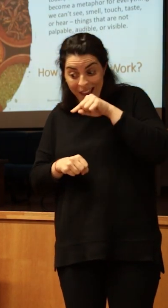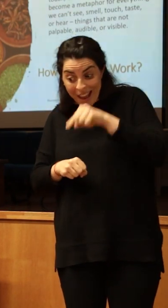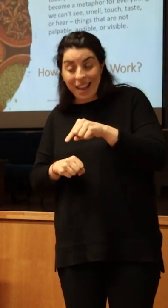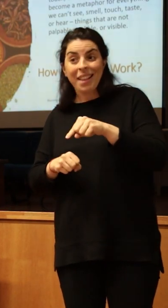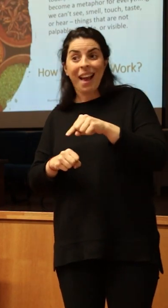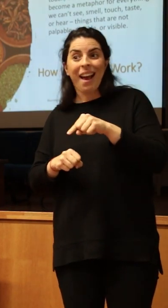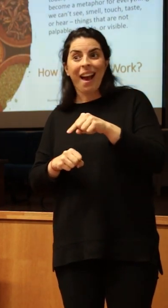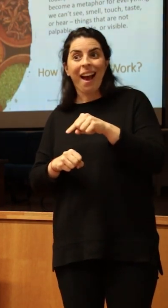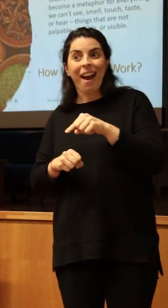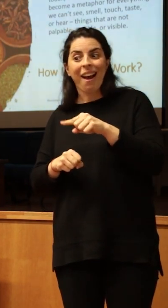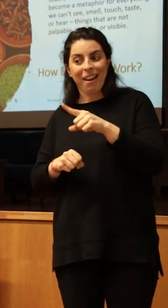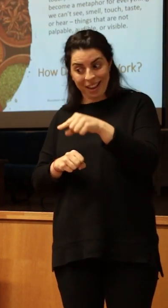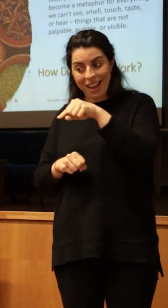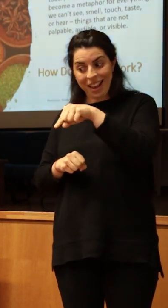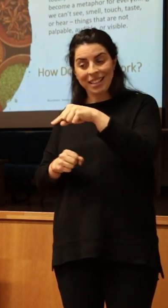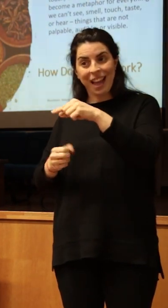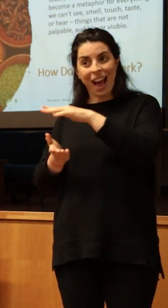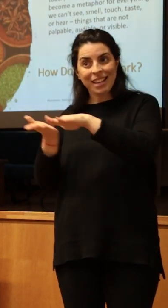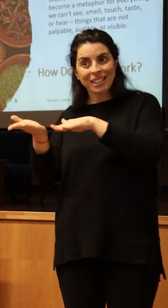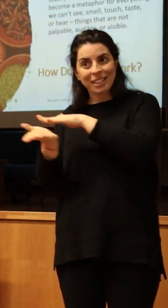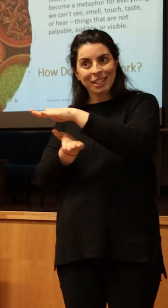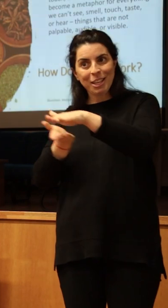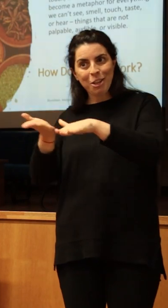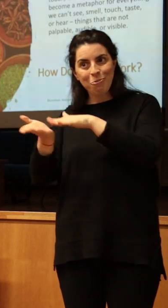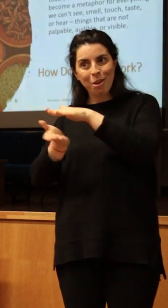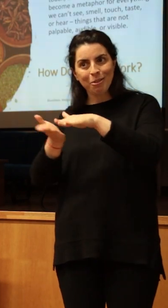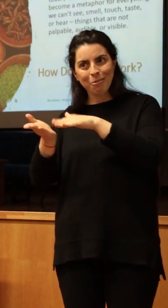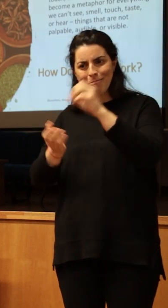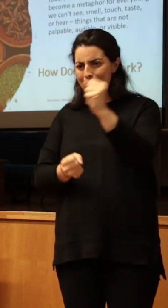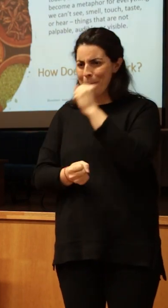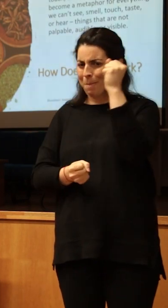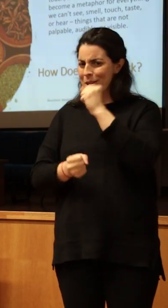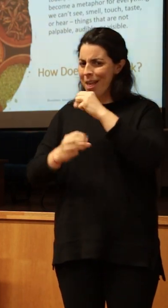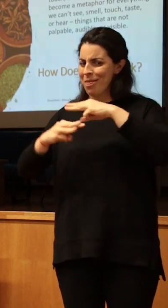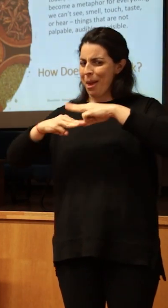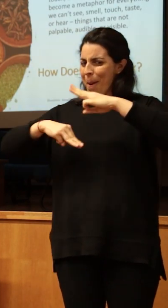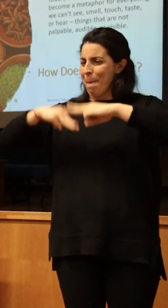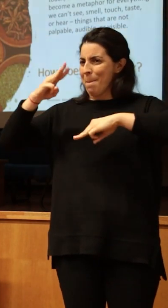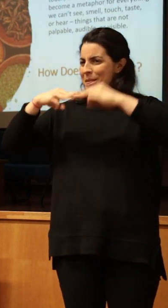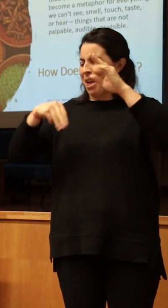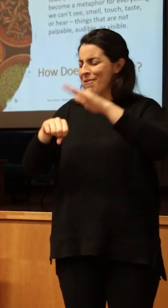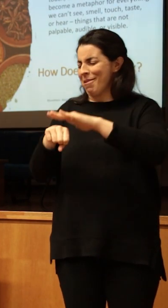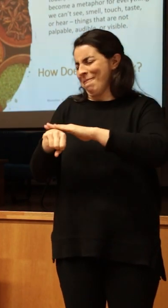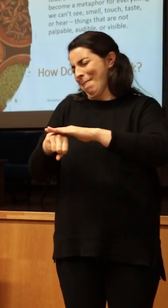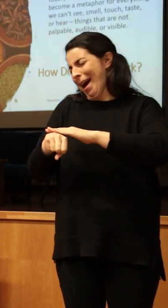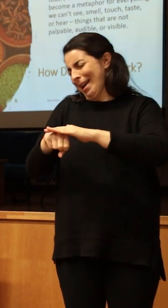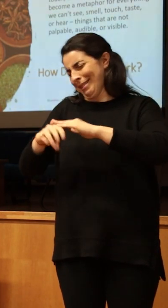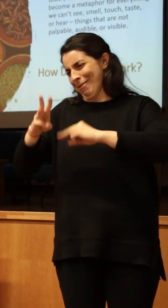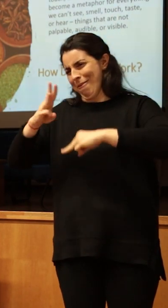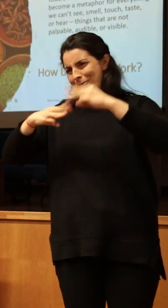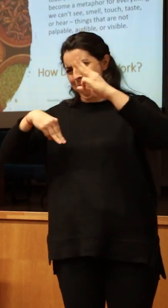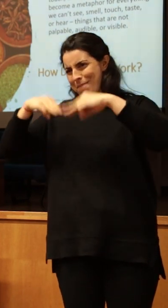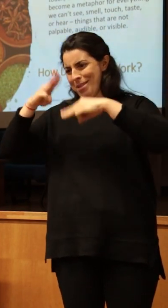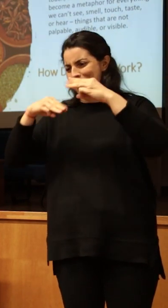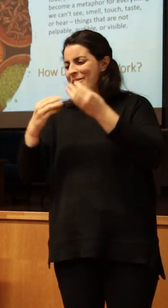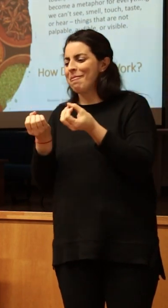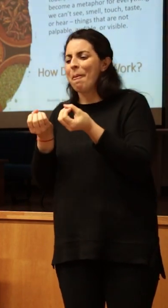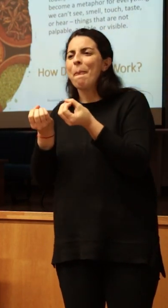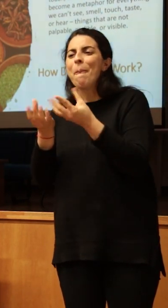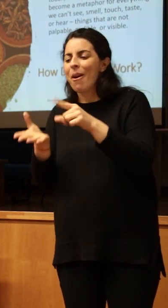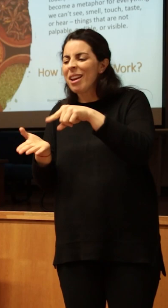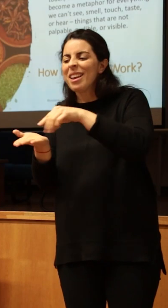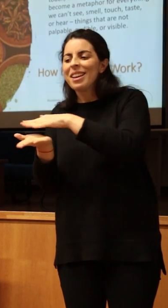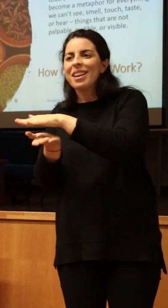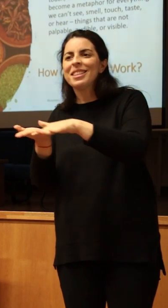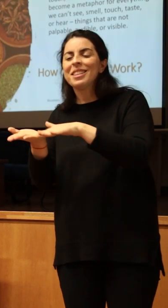un candidato así, ABC, para la metáfora. And why do we do that? ¿Y por qué? You know,